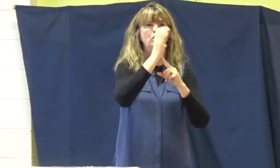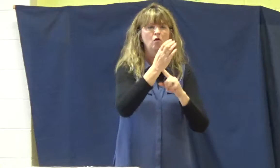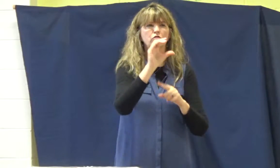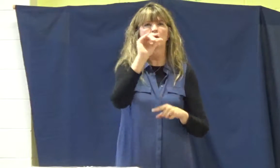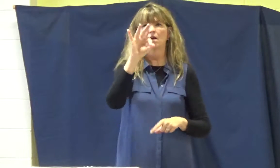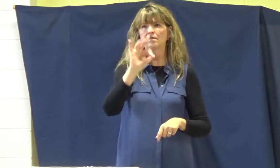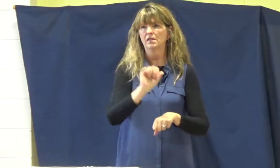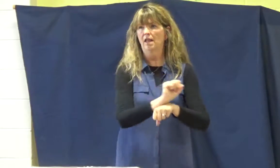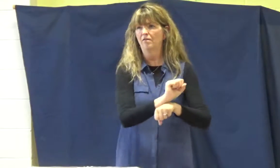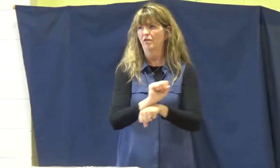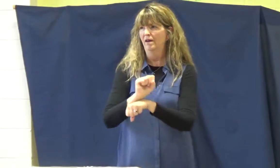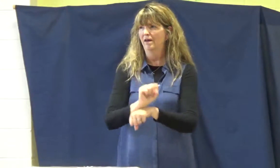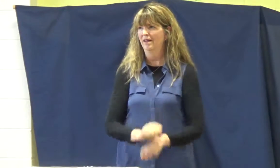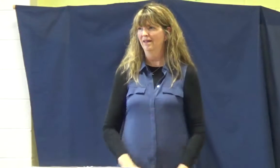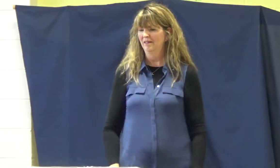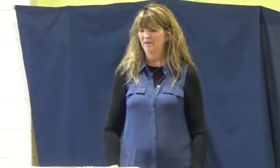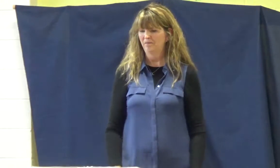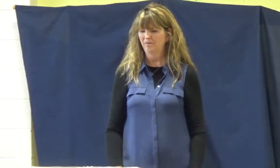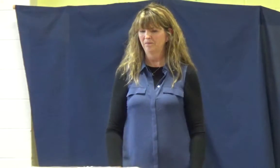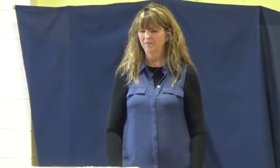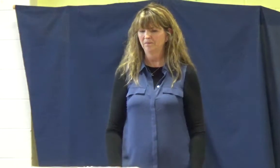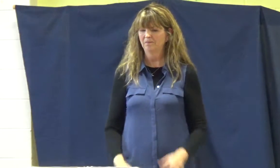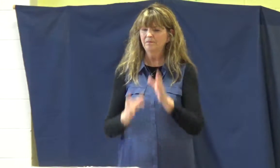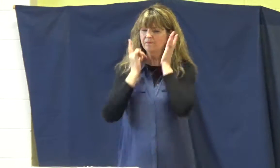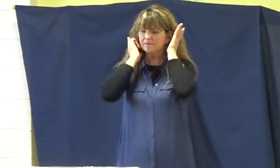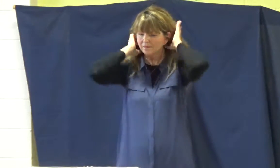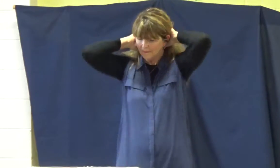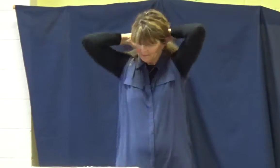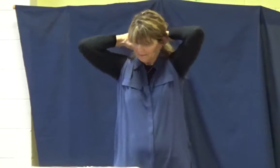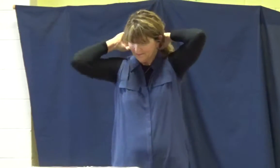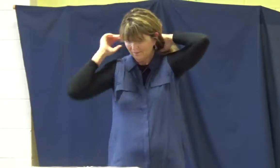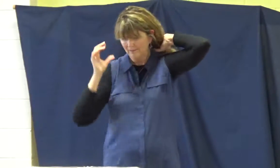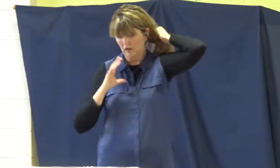church about the culture of slavery.